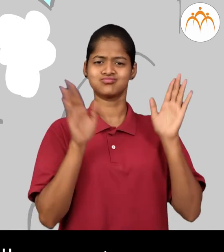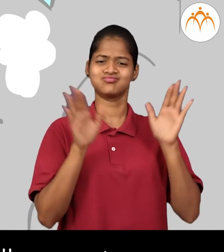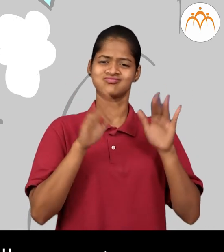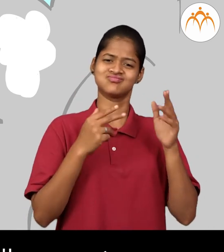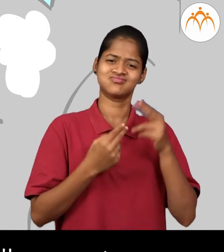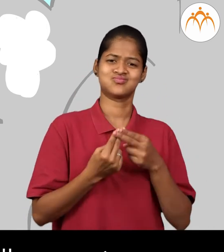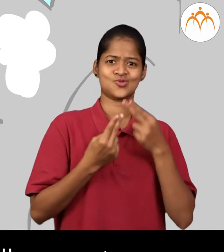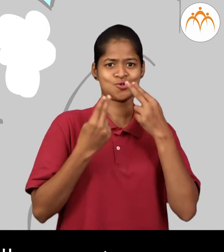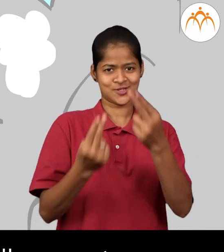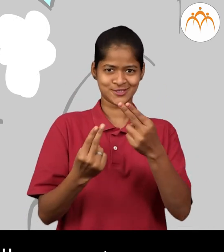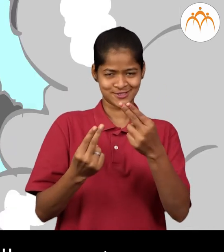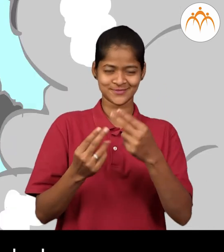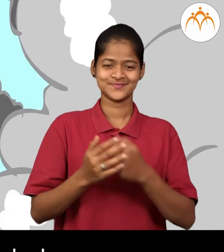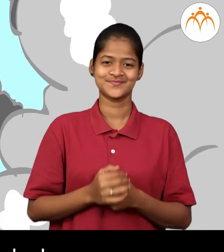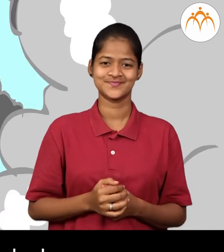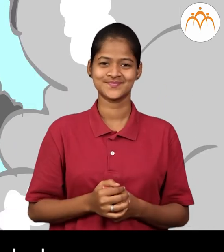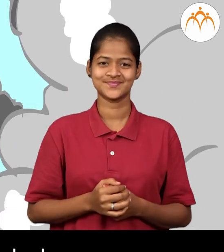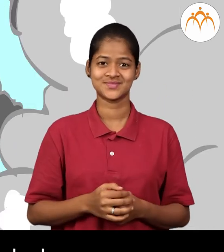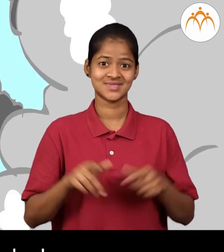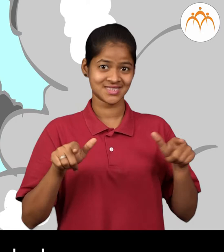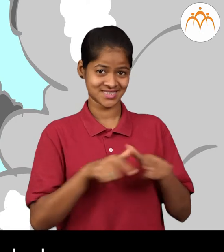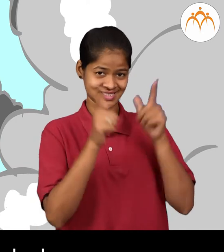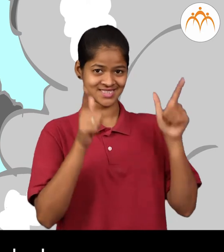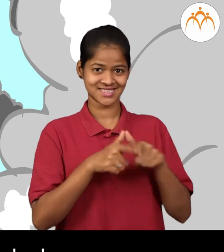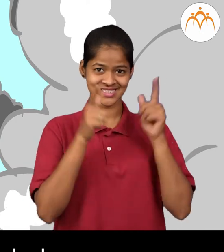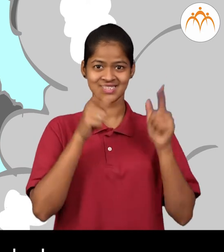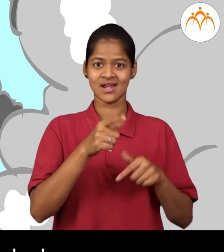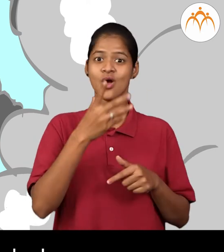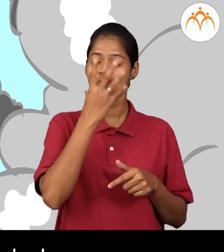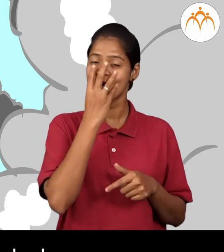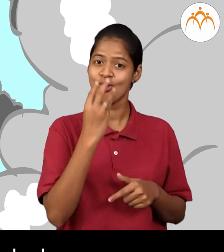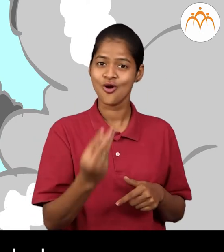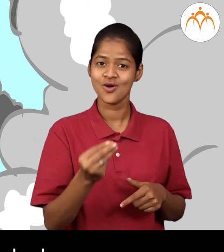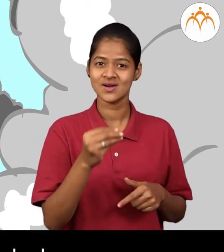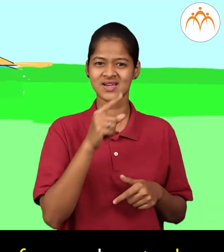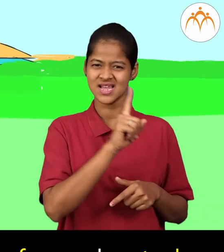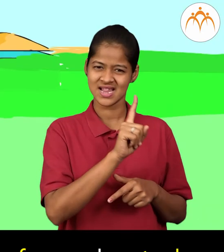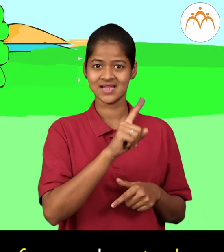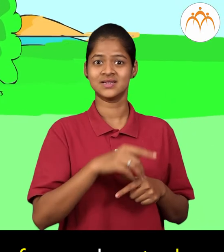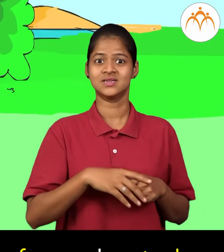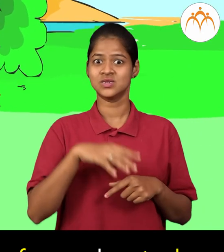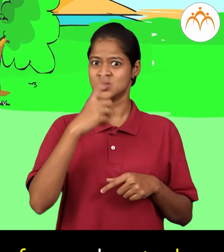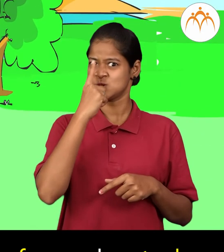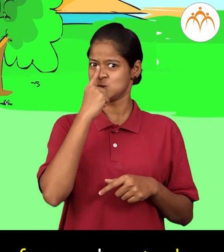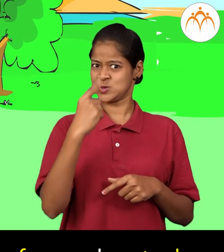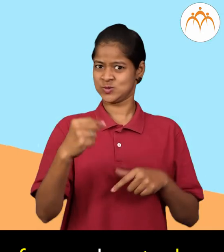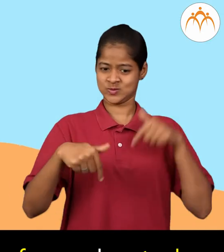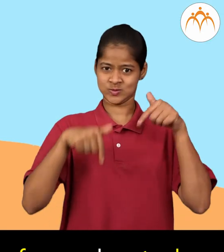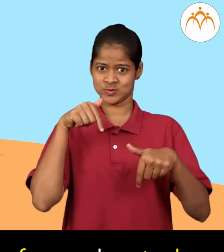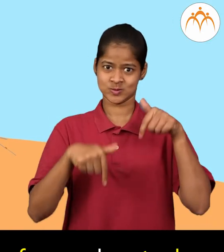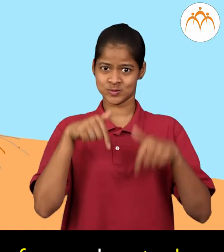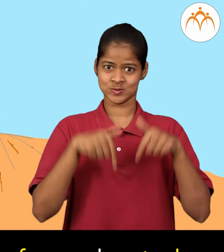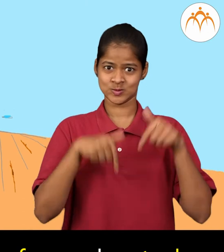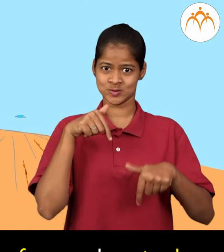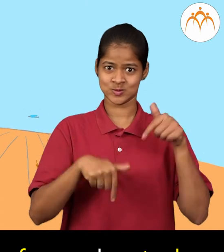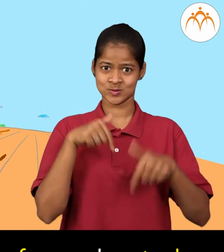tell you a story. Yes! Go ahead, please. In a jungle, there